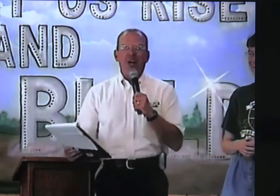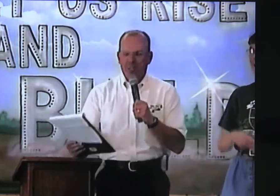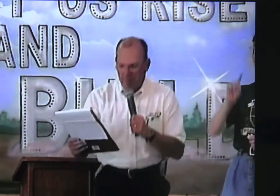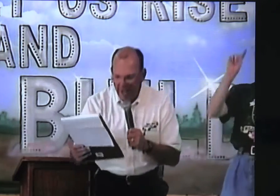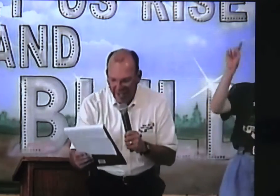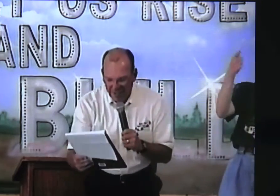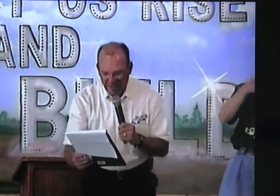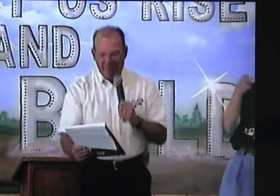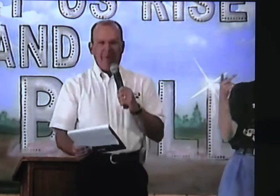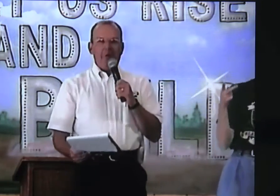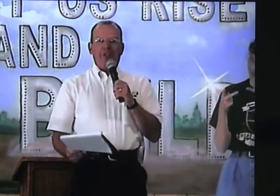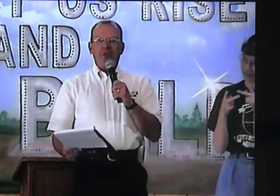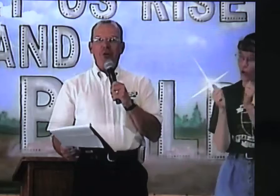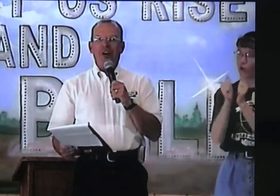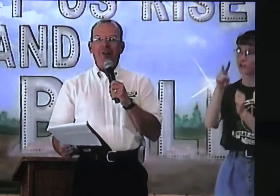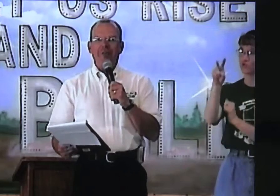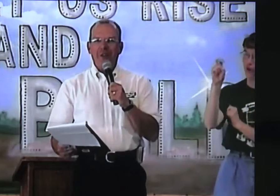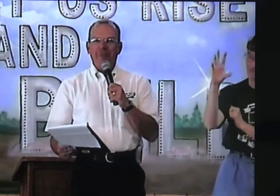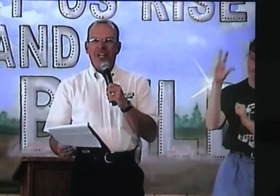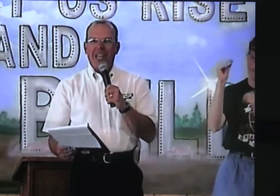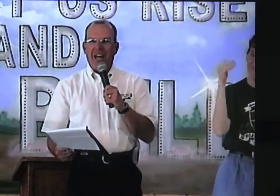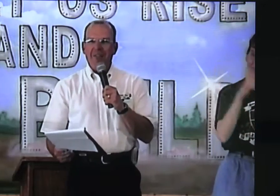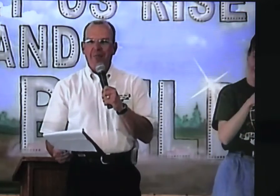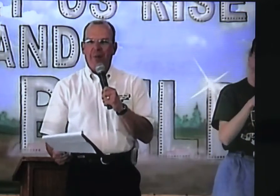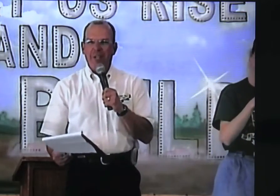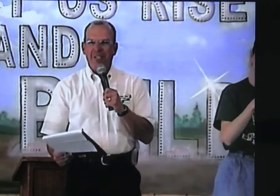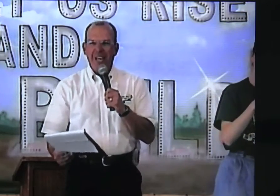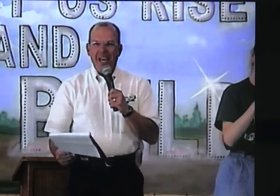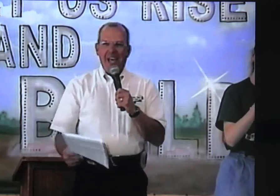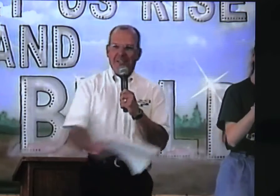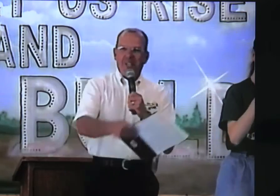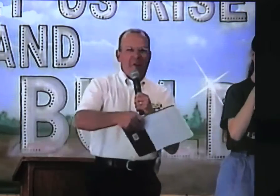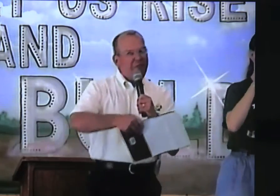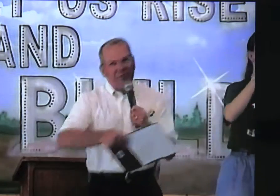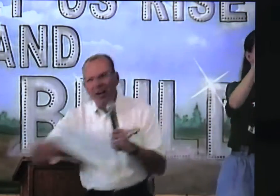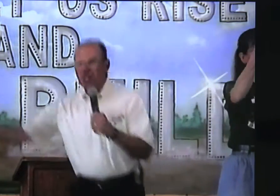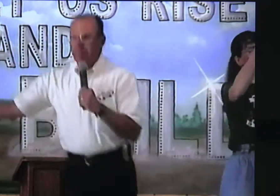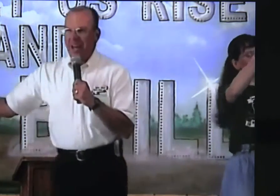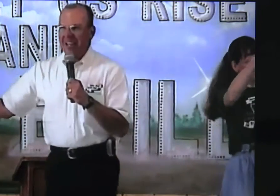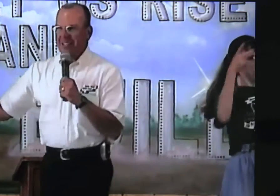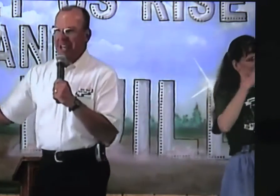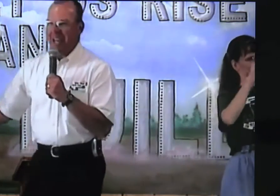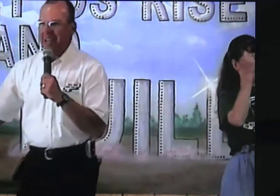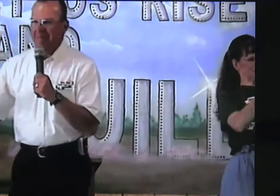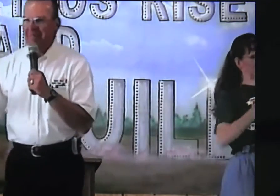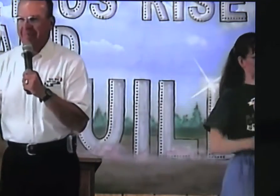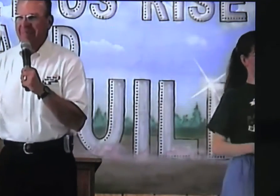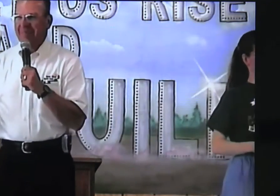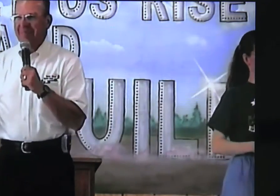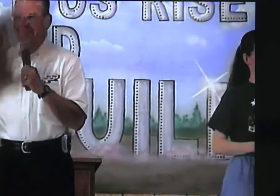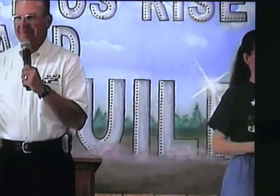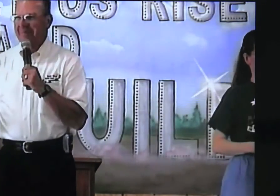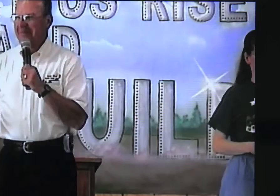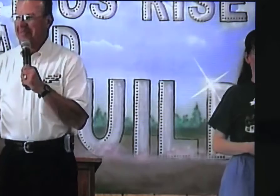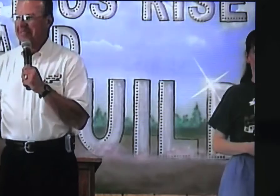First place with 250,000 points is the first place team.